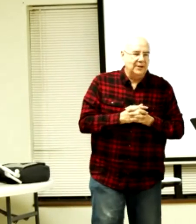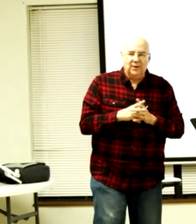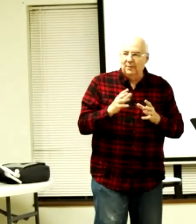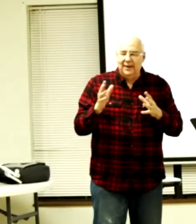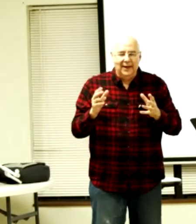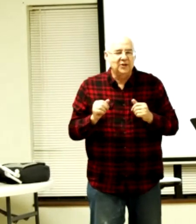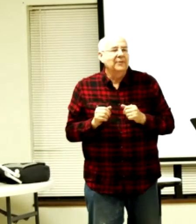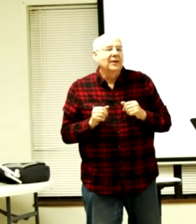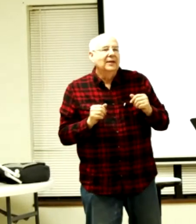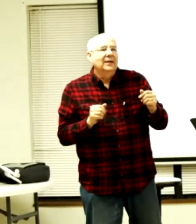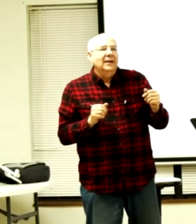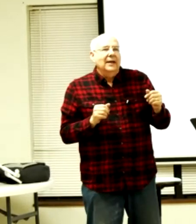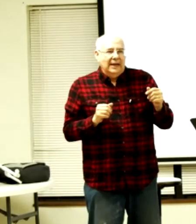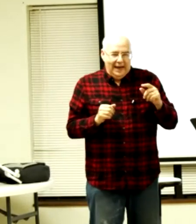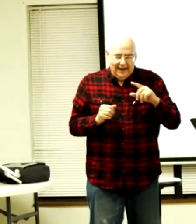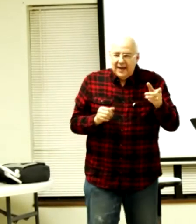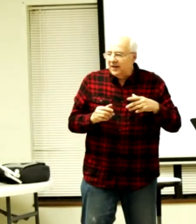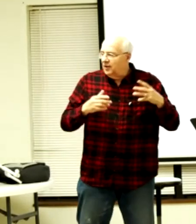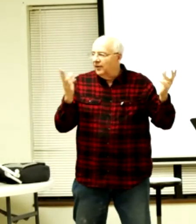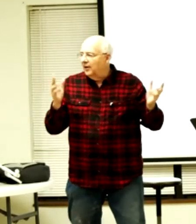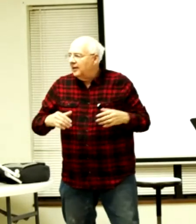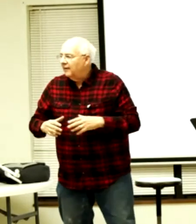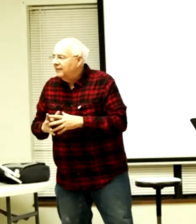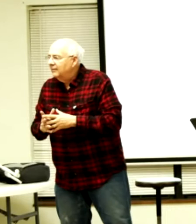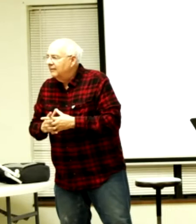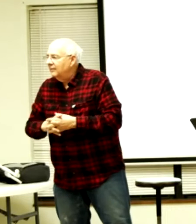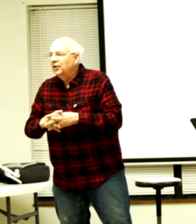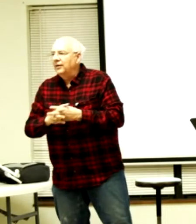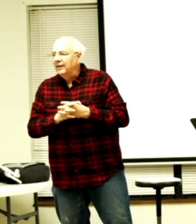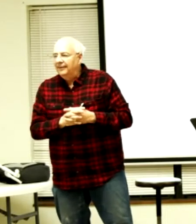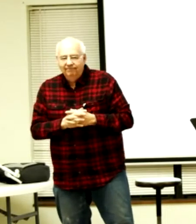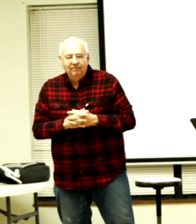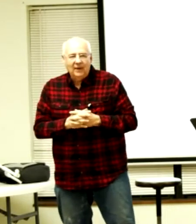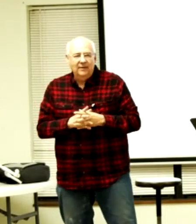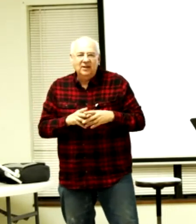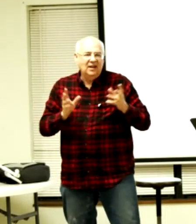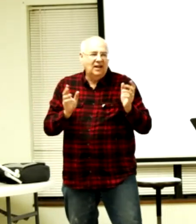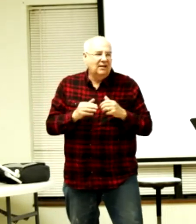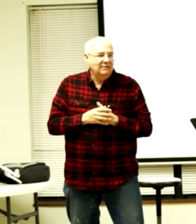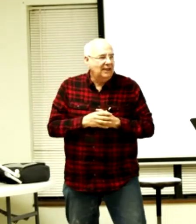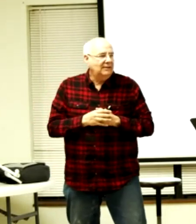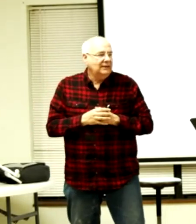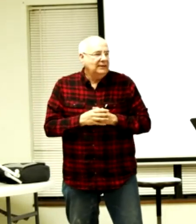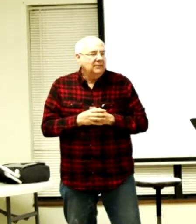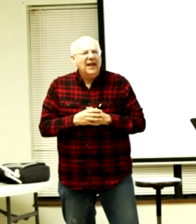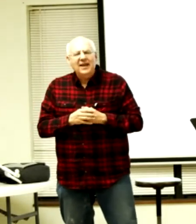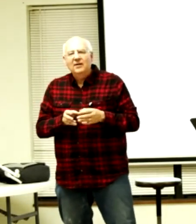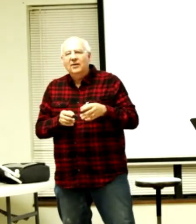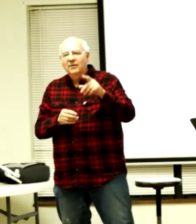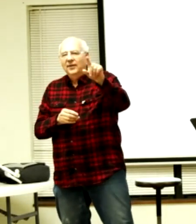and they were Mennonites. And he asked, are there any deaf children around? And they said, no. But hey, over on the